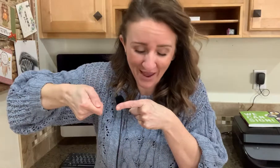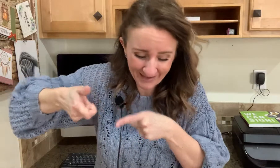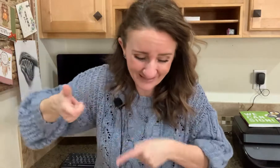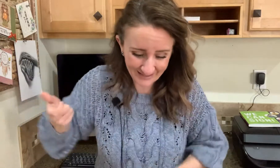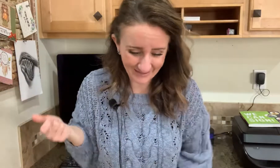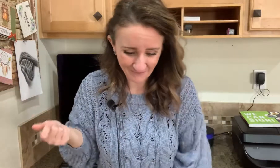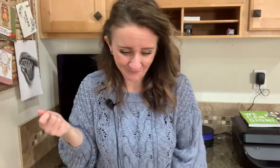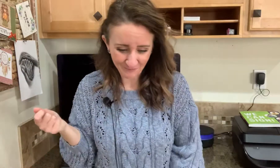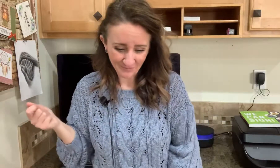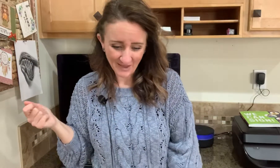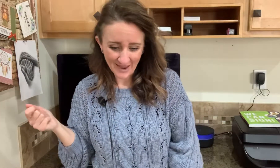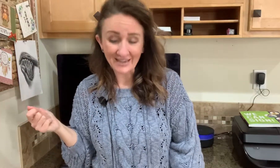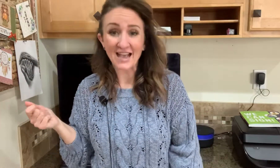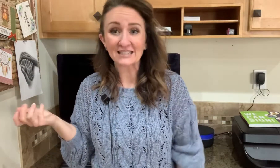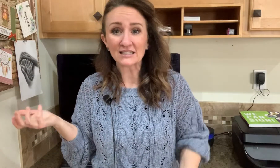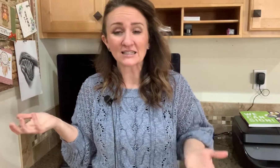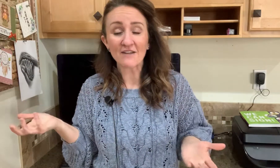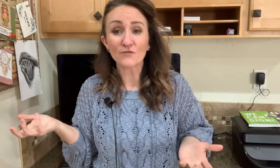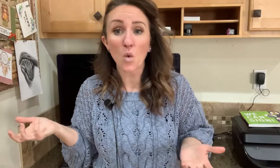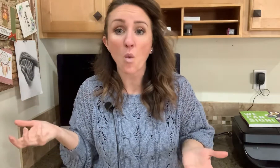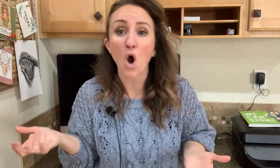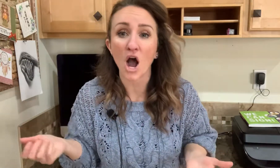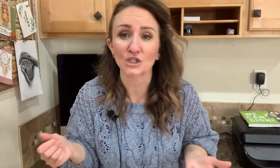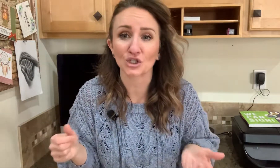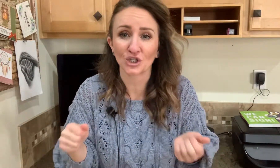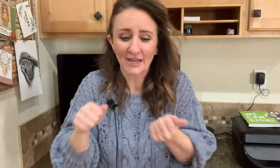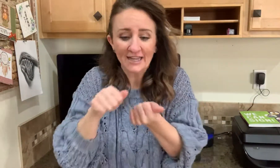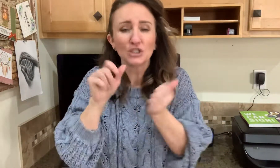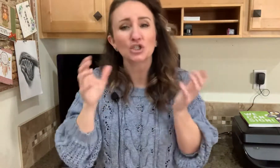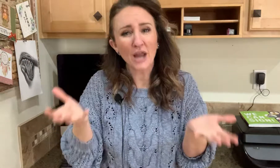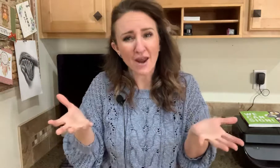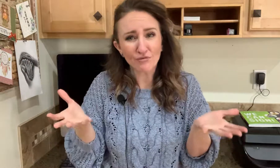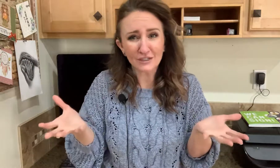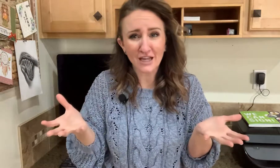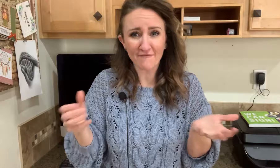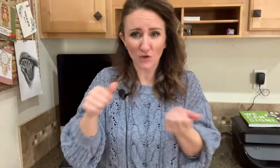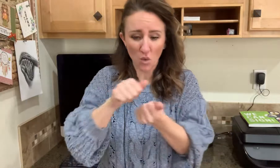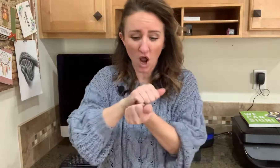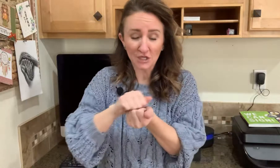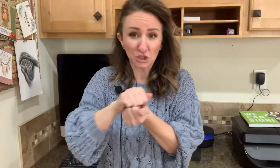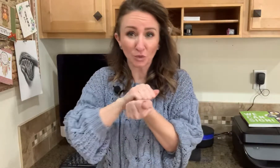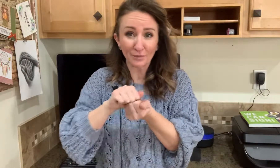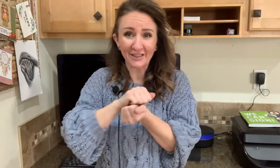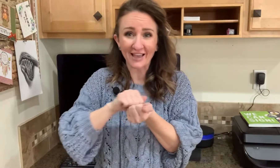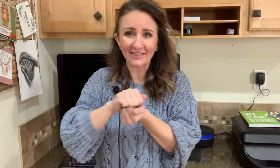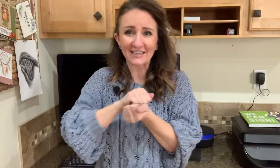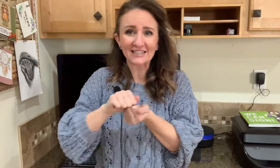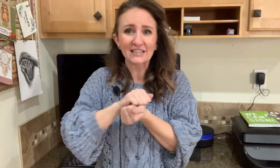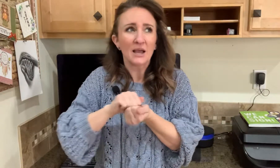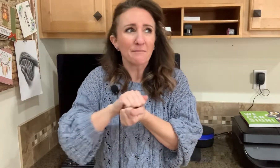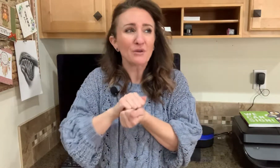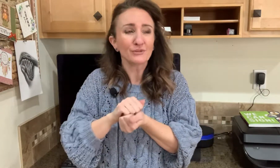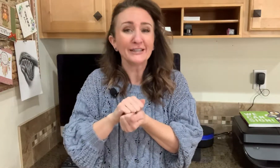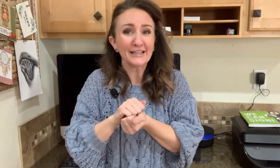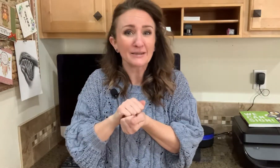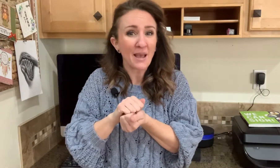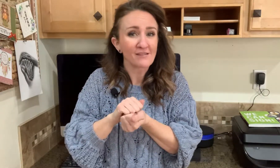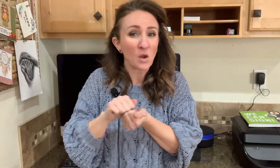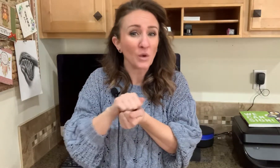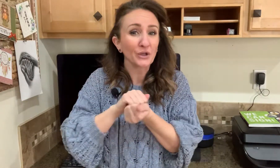toothpaste. Next is the sign for wash. General sign for wash would be like this, but really it depends on what you're